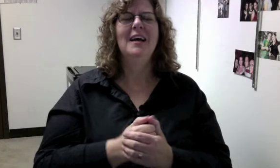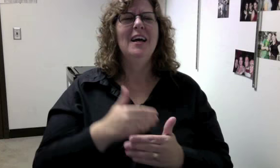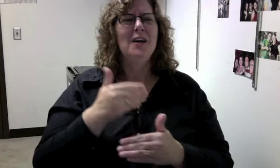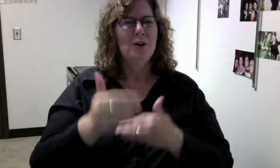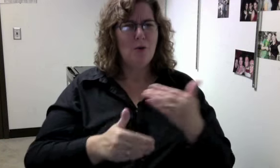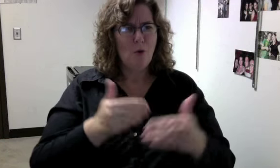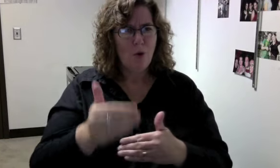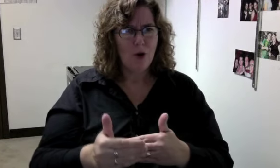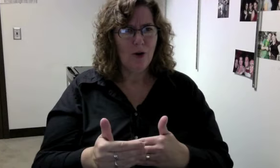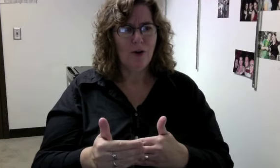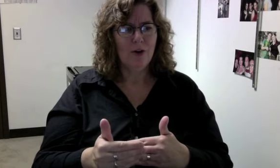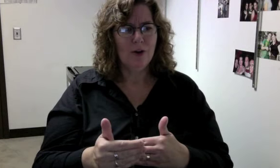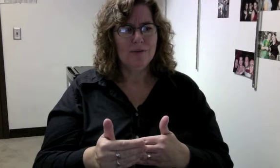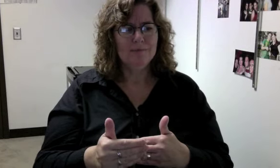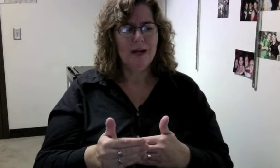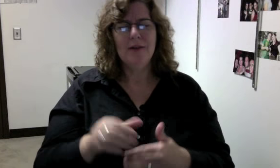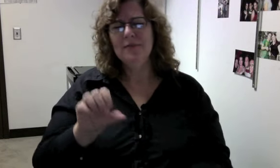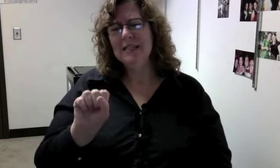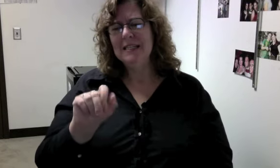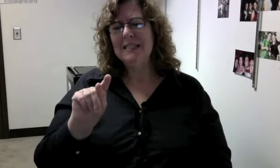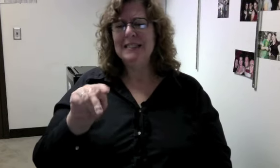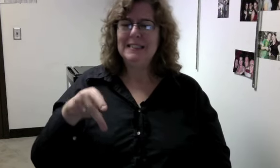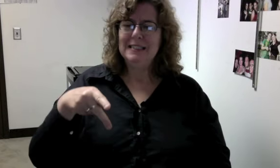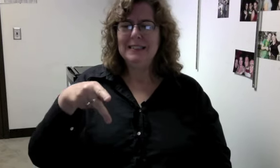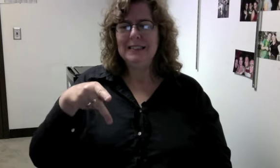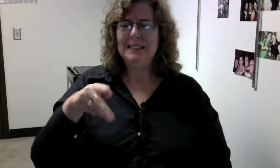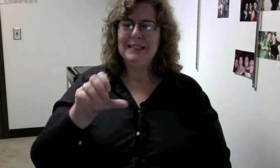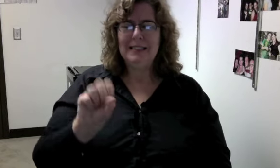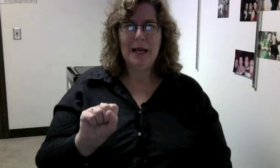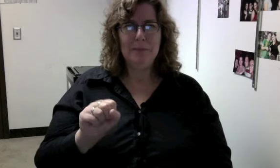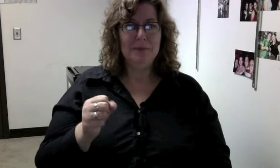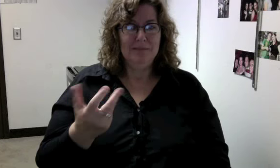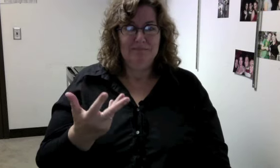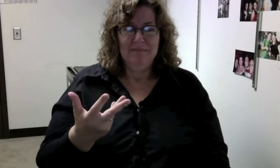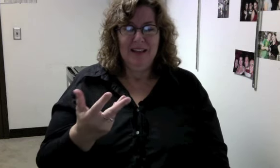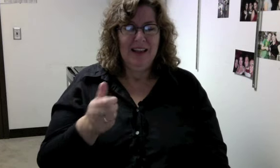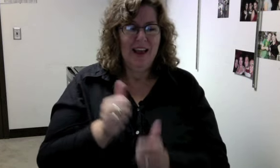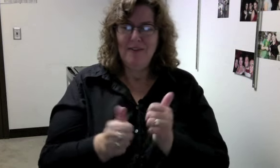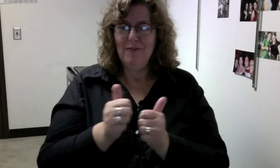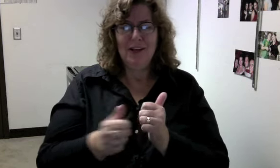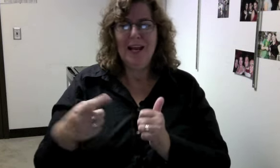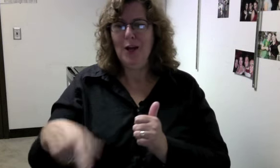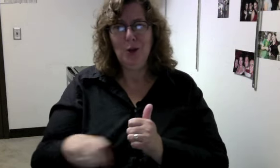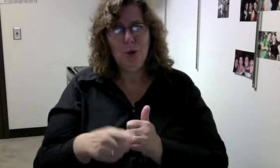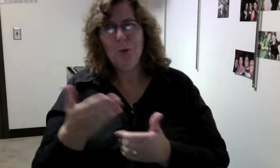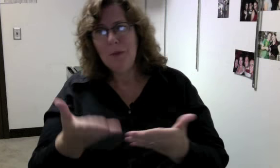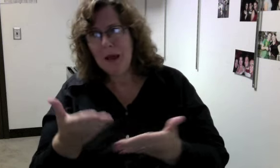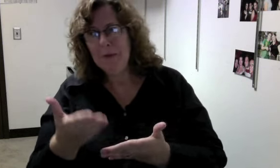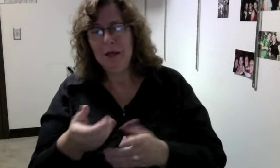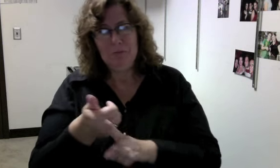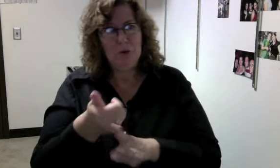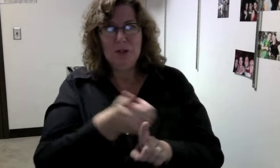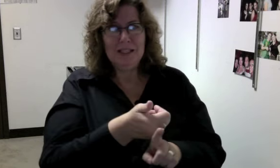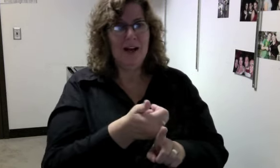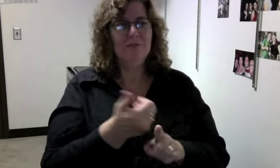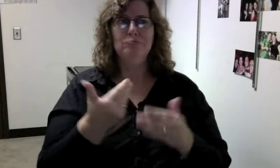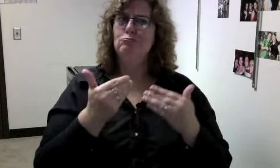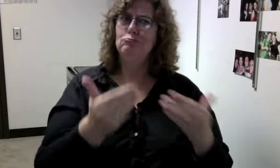probably every day without even thinking about it. Um, so, which leads us to the next thing.